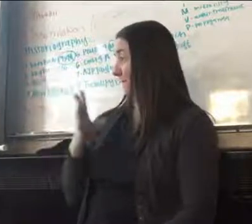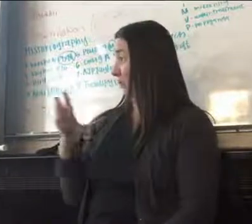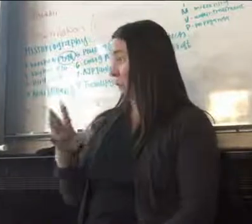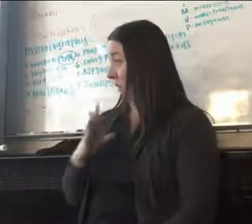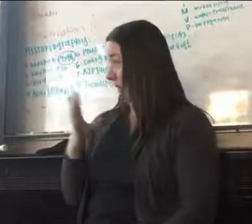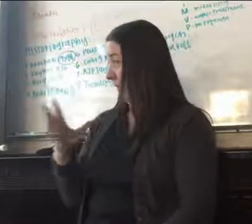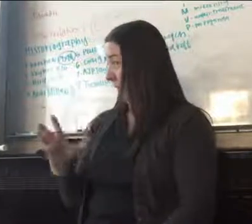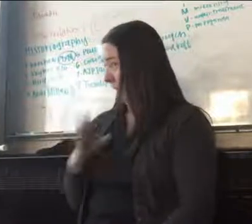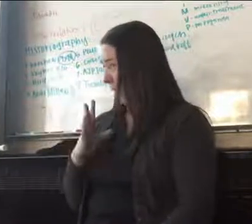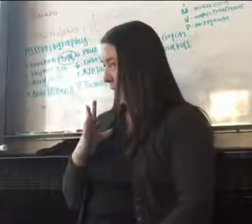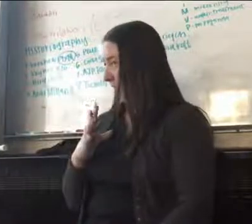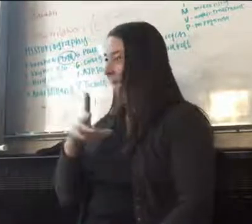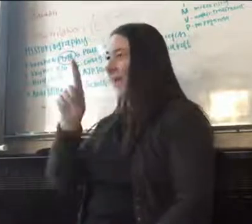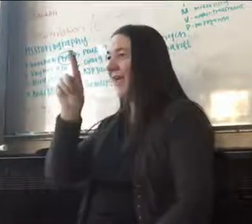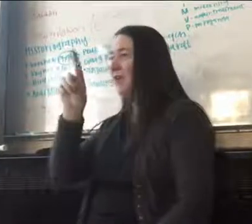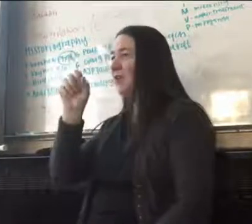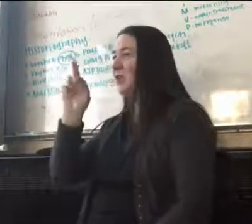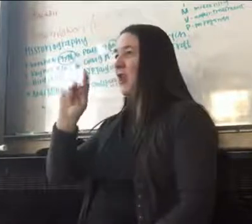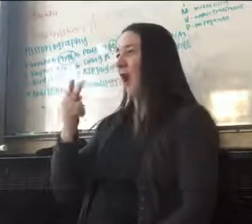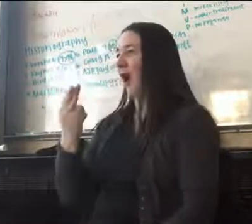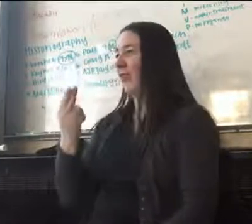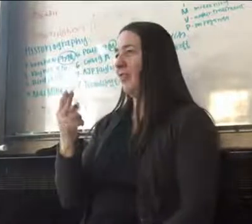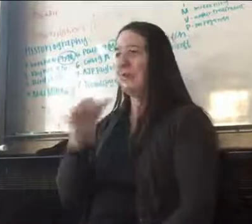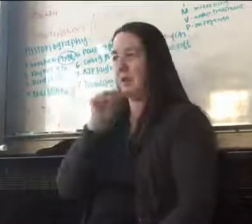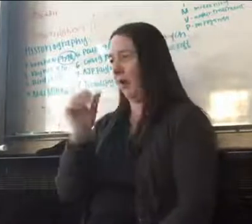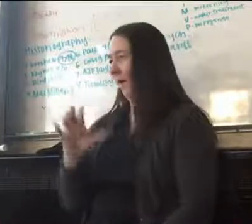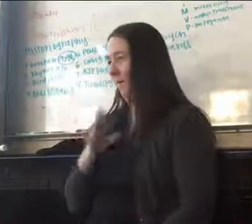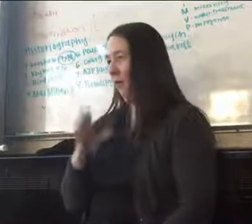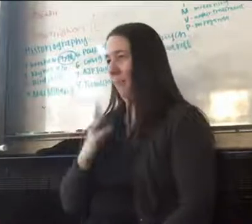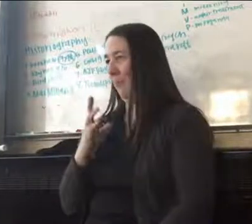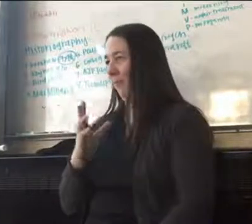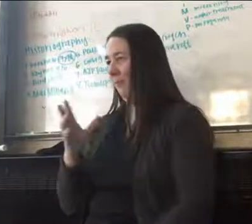So actually in Germany they have like 6 or 7 different ways.